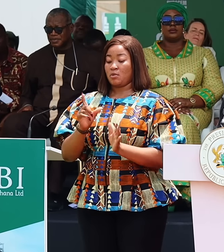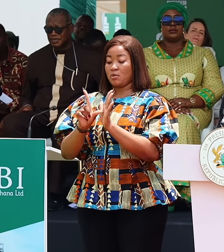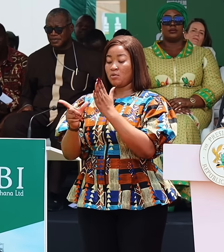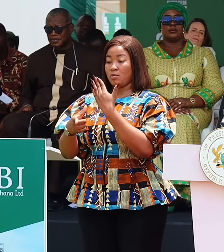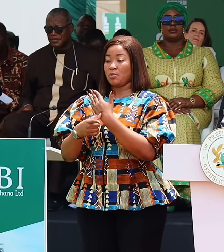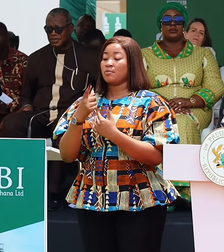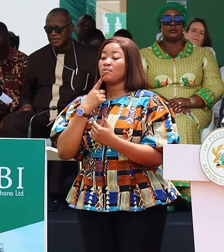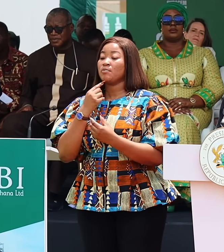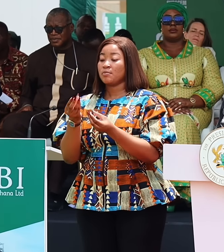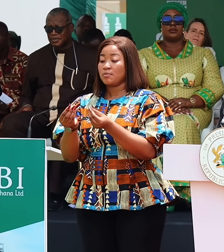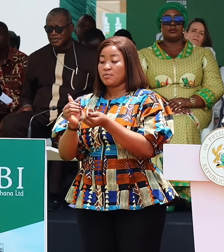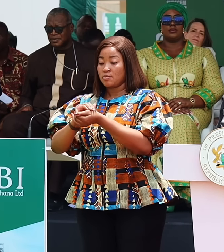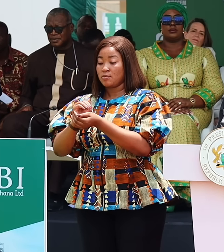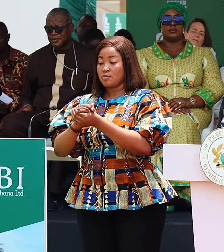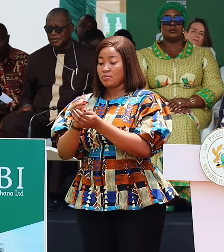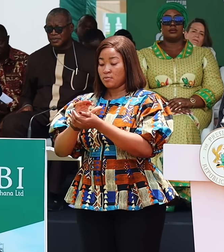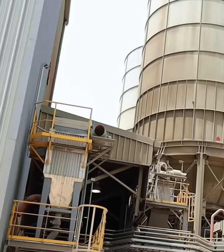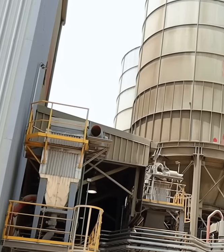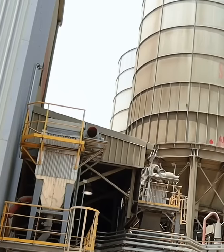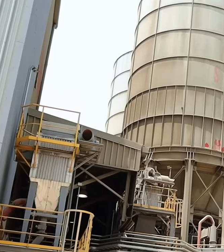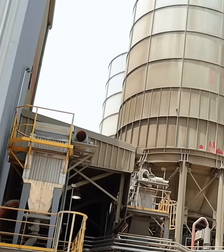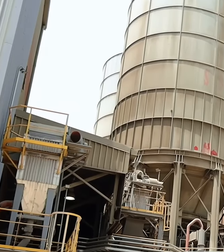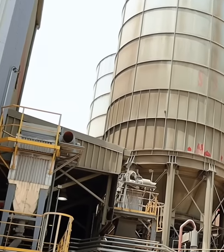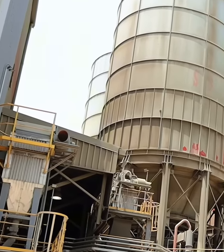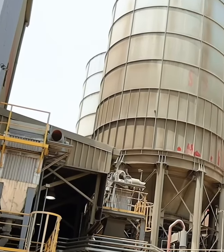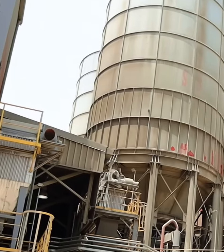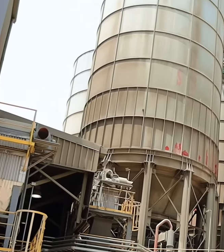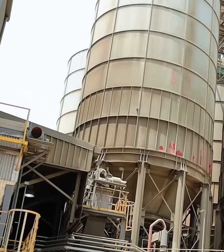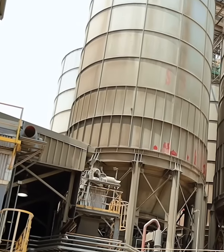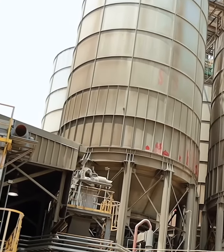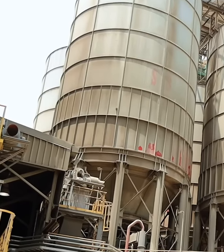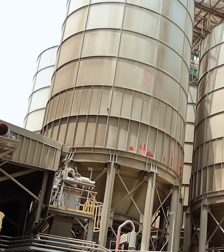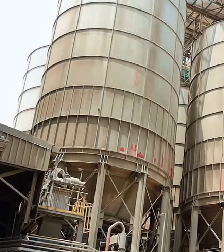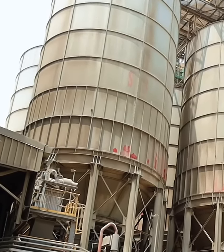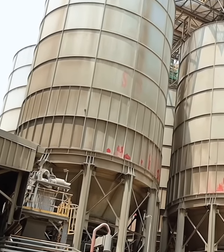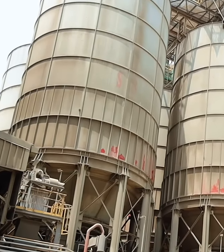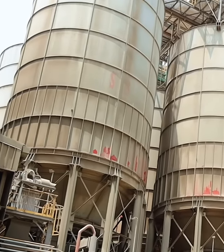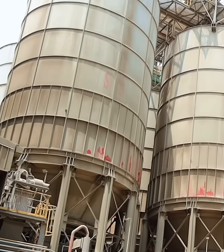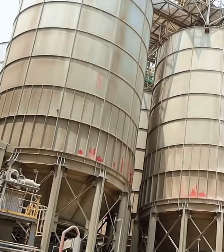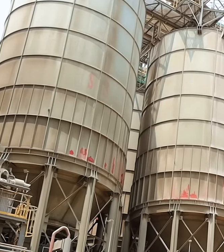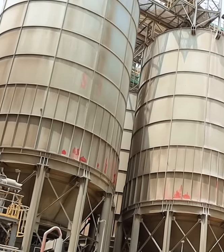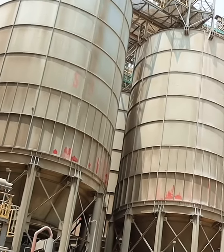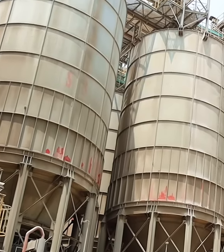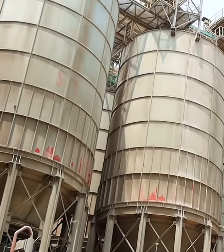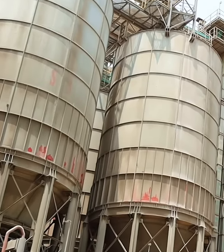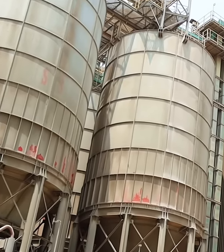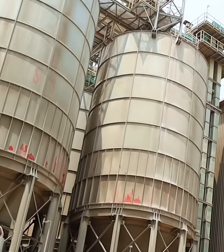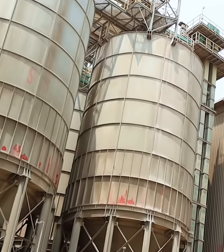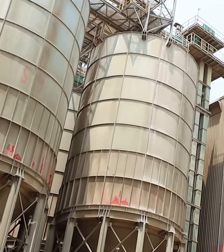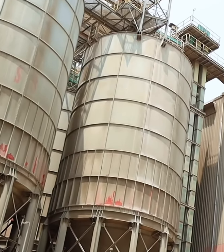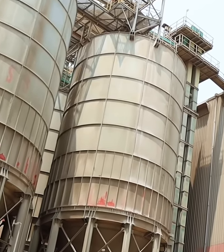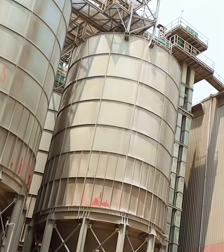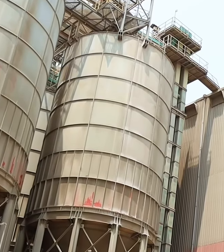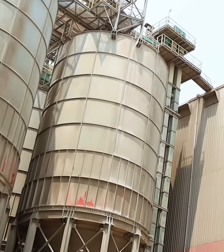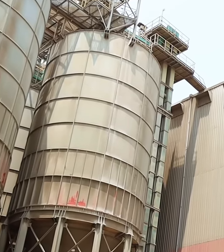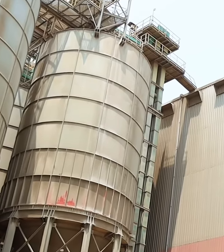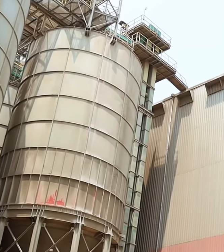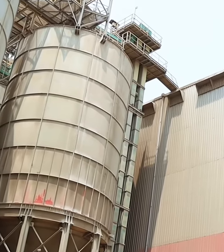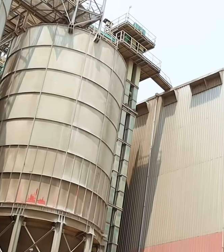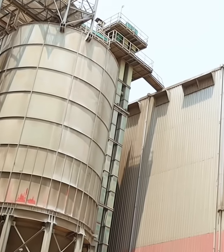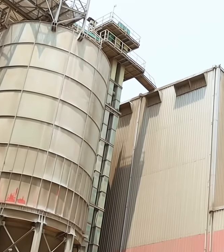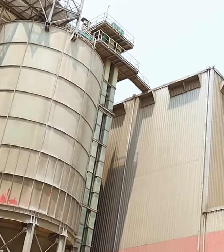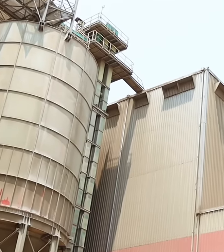clay is being processed at this factory using our own liquid natural gas from our oil and